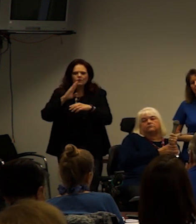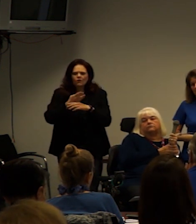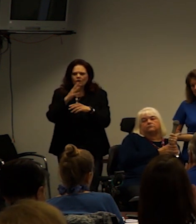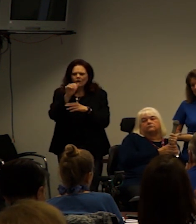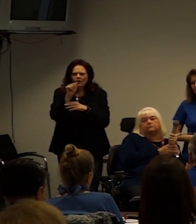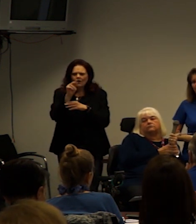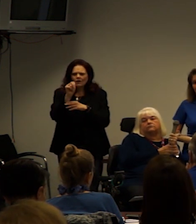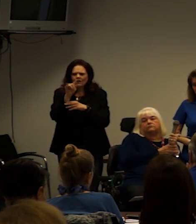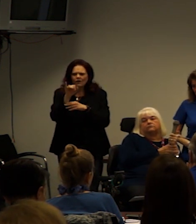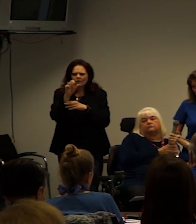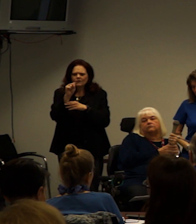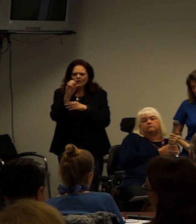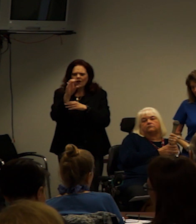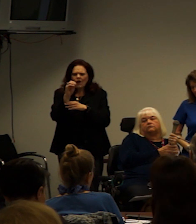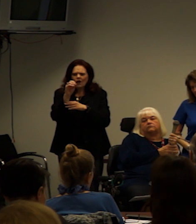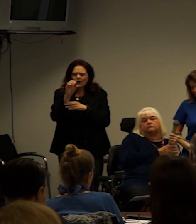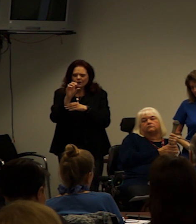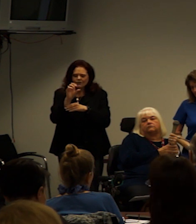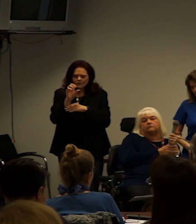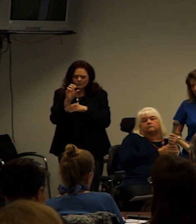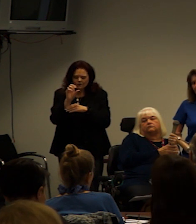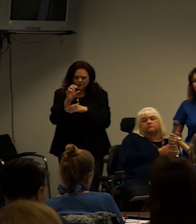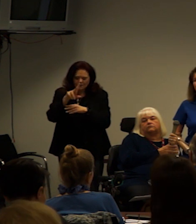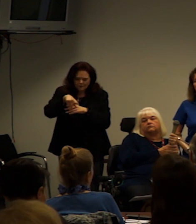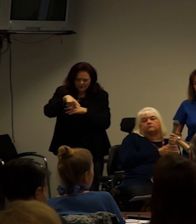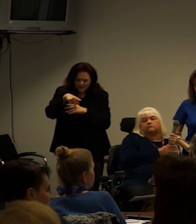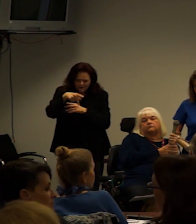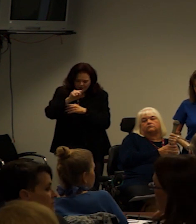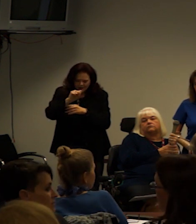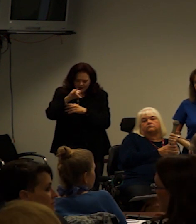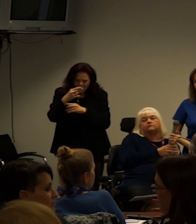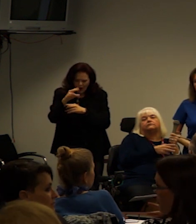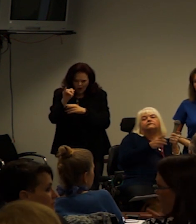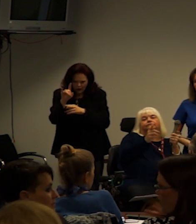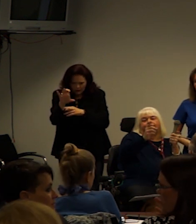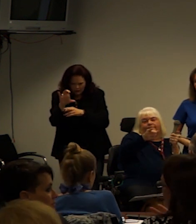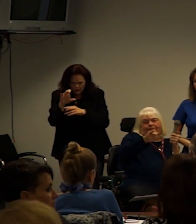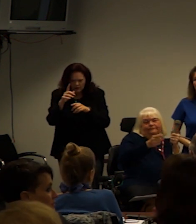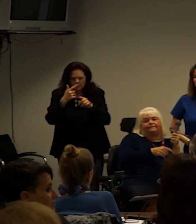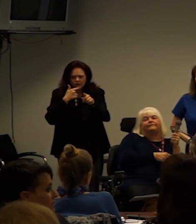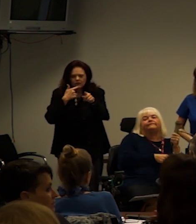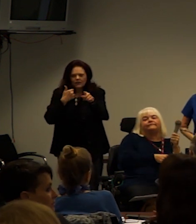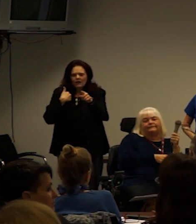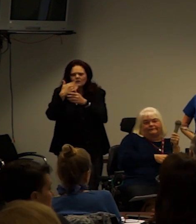Antipsychotics that a lot of times they will have them in samples. Yes.